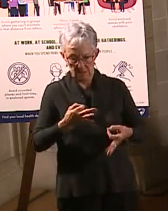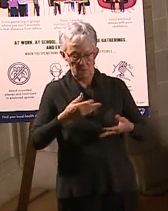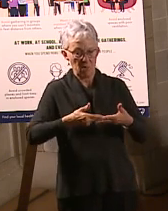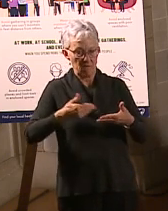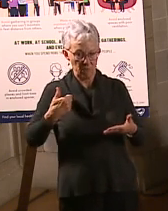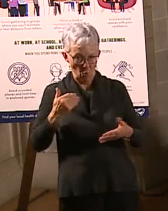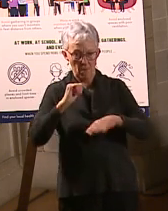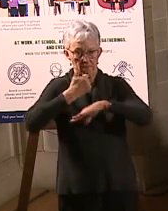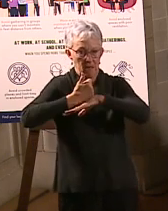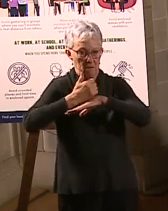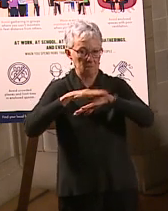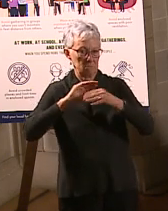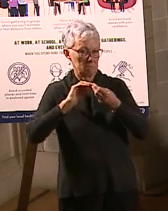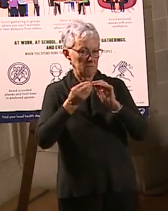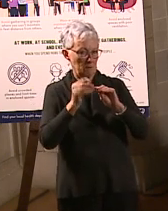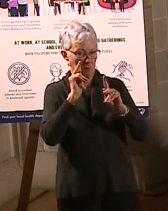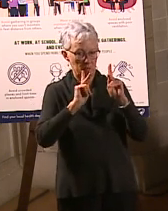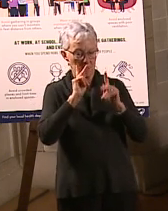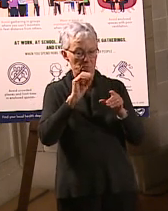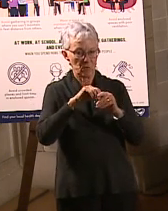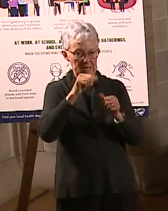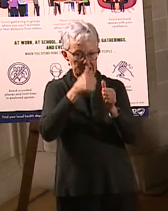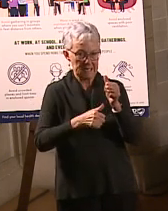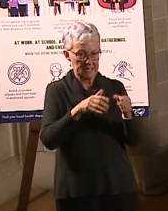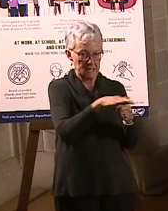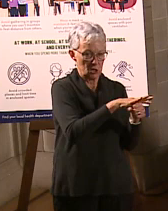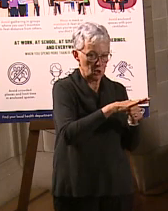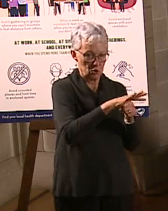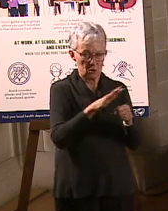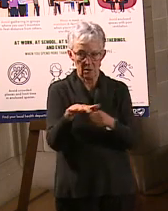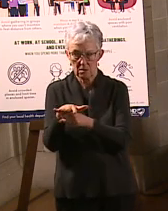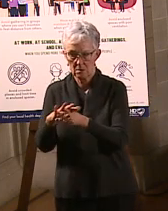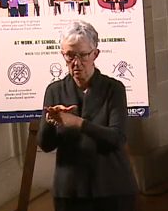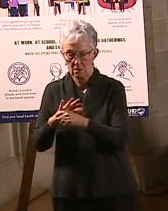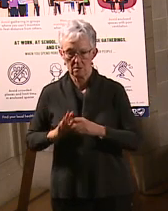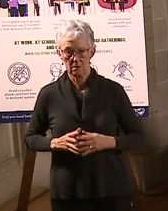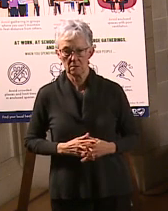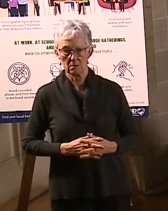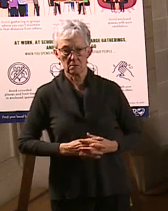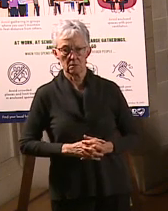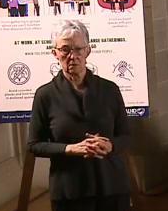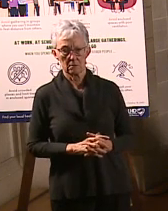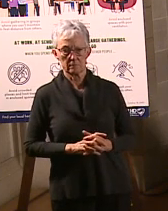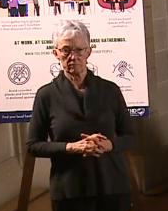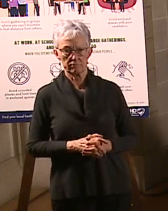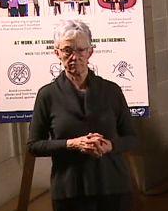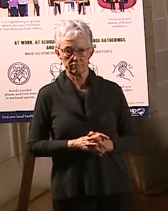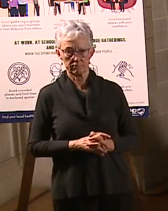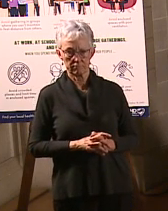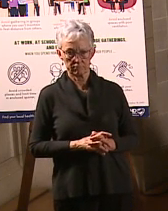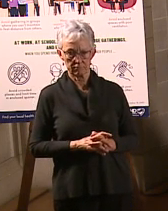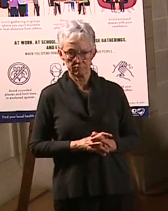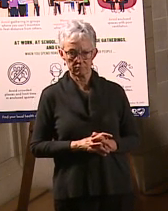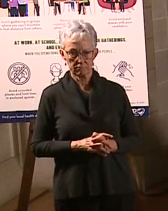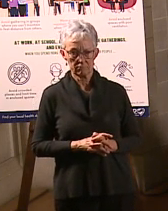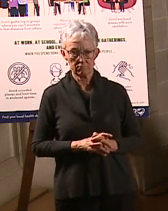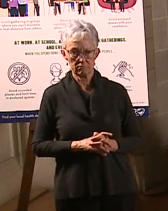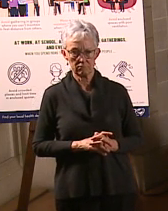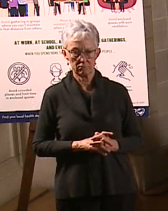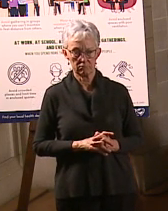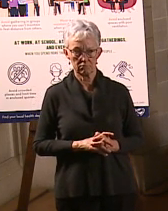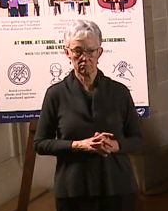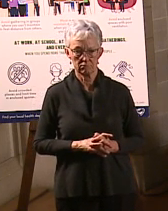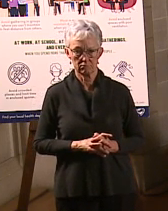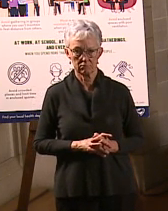Yeah, go ahead. It sounds like there was a briefing on Friday with St. Francis, and the state is currently in